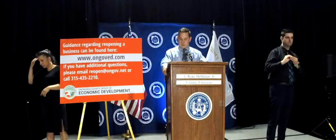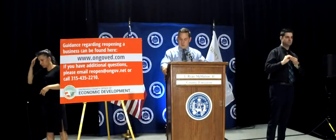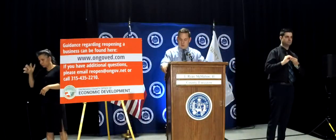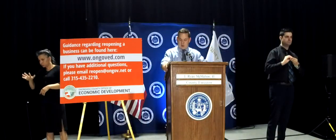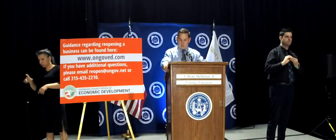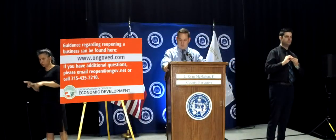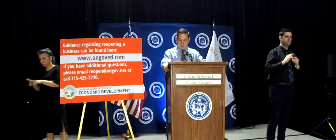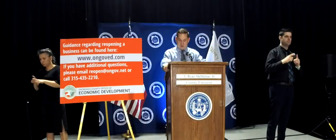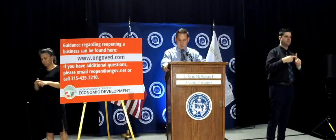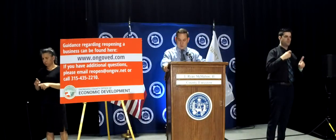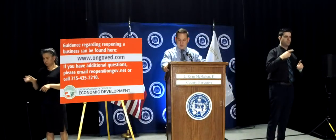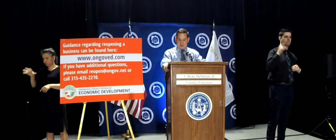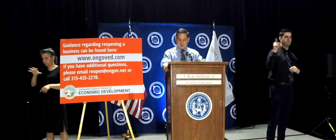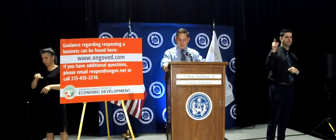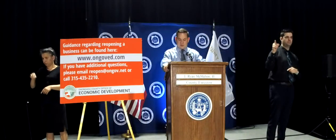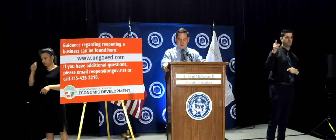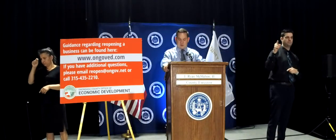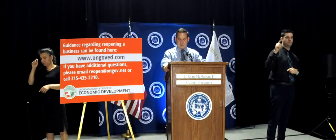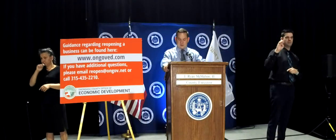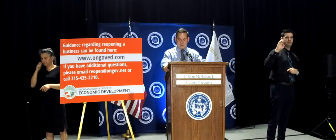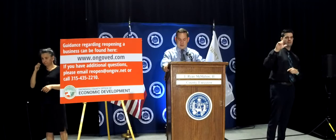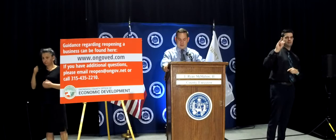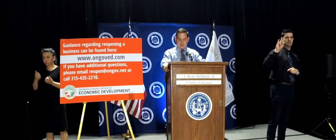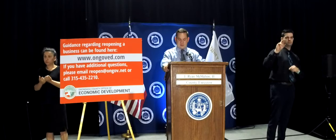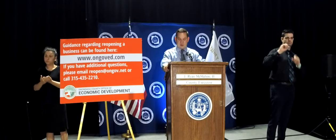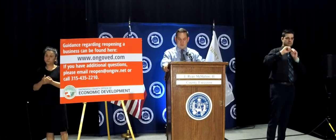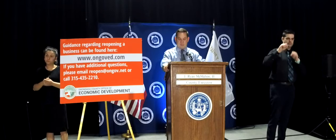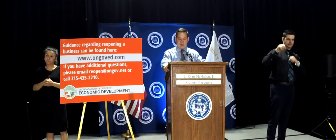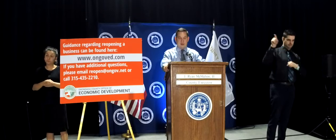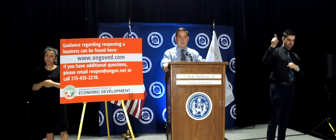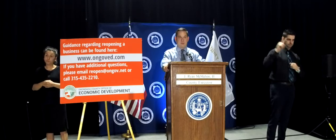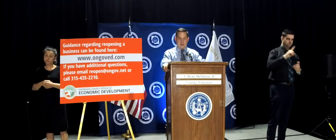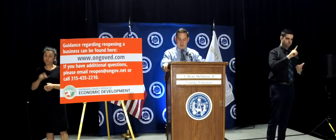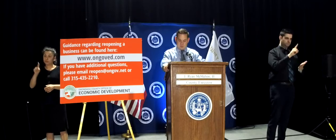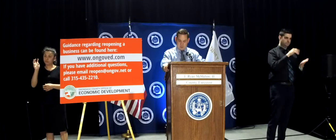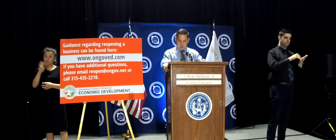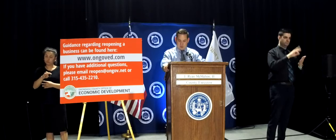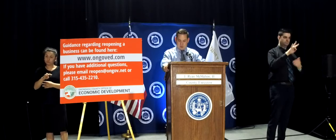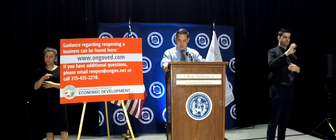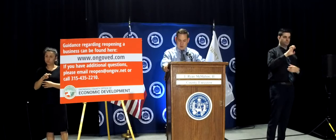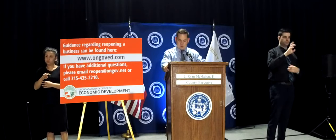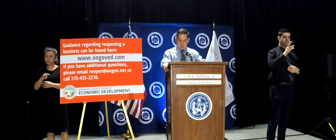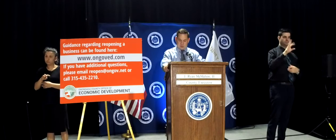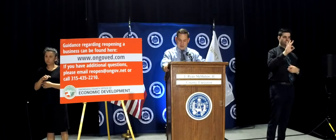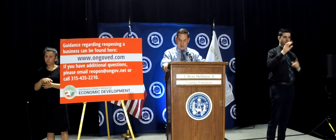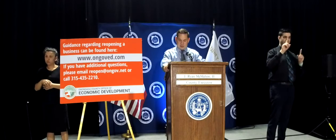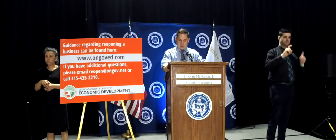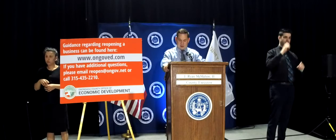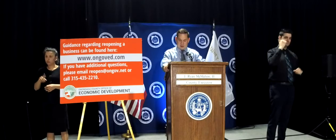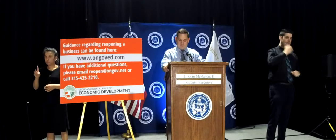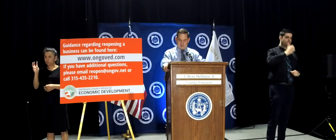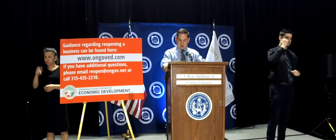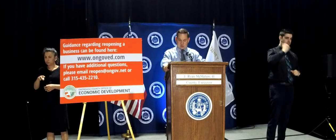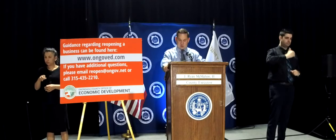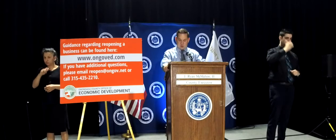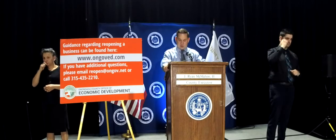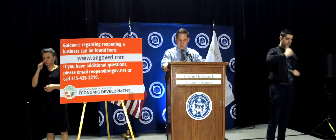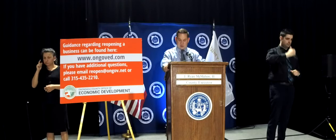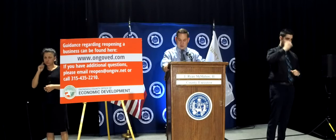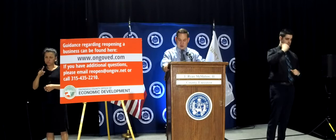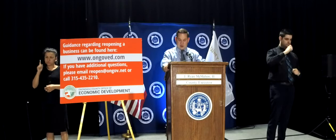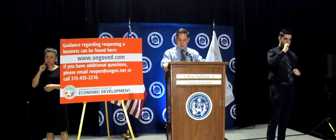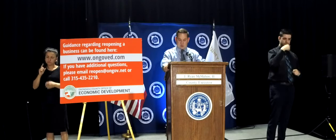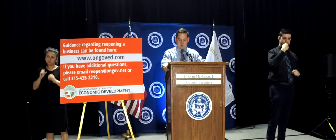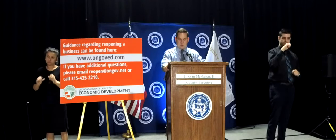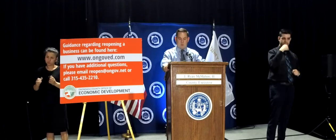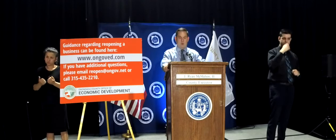system, we have averaged 1,769 tests per day, and our 3-day infection rate